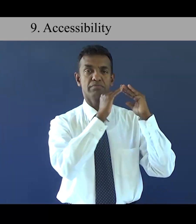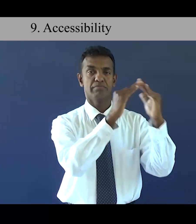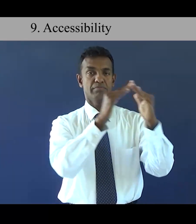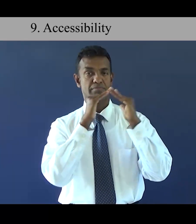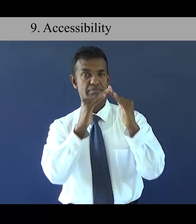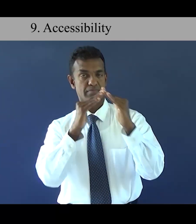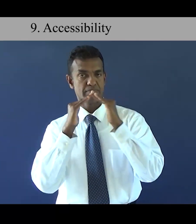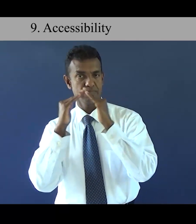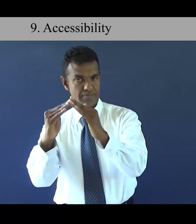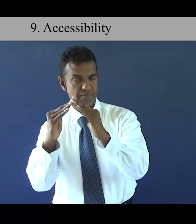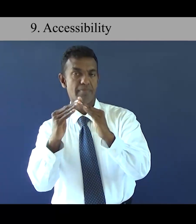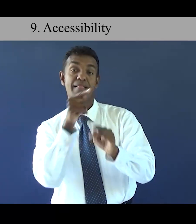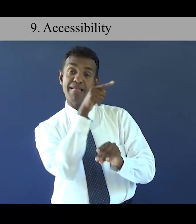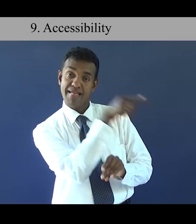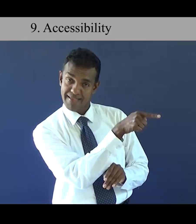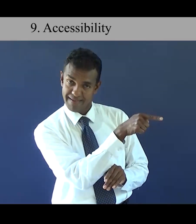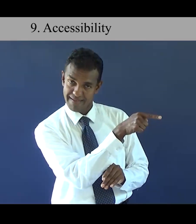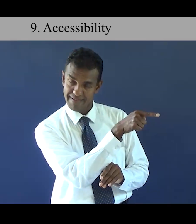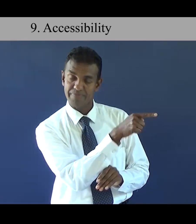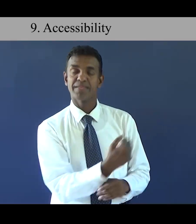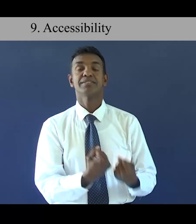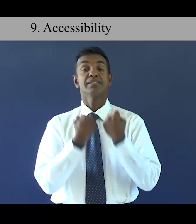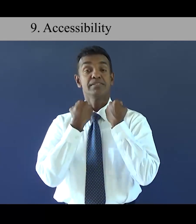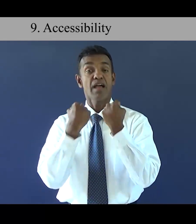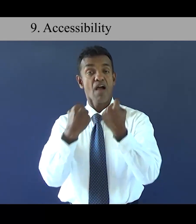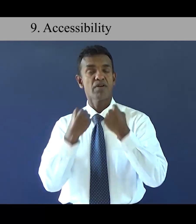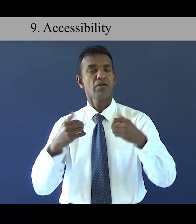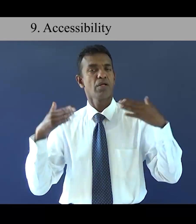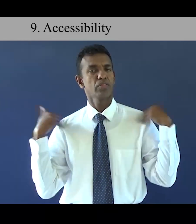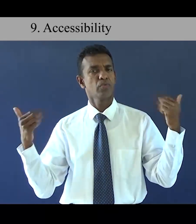There should be better access to information.